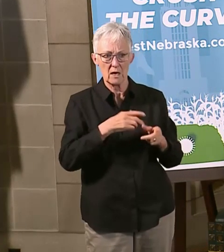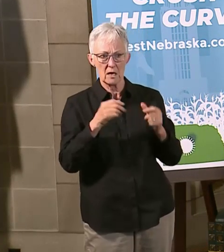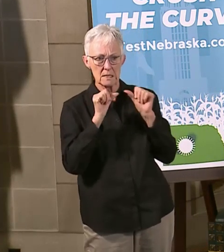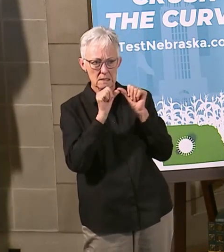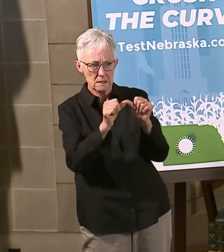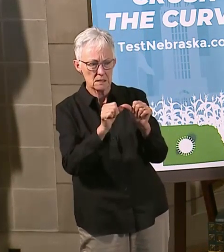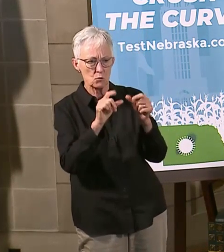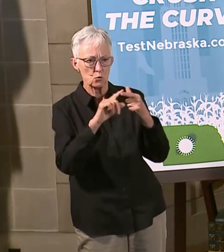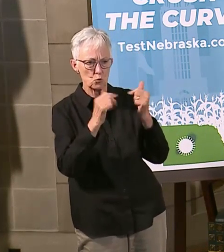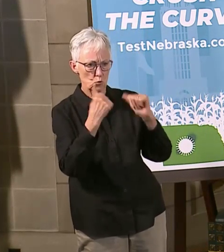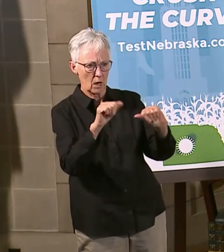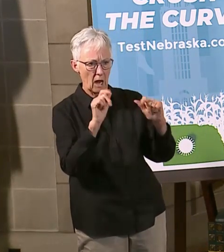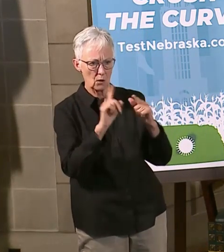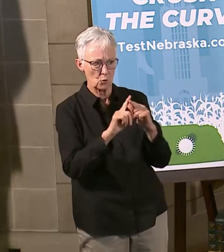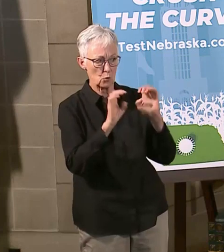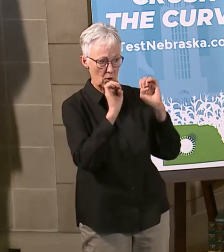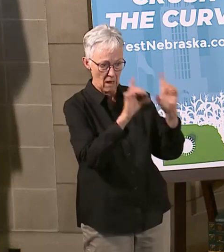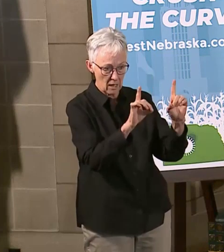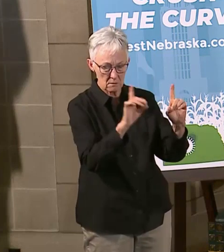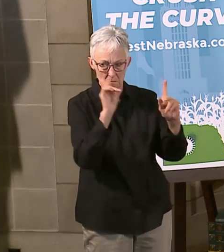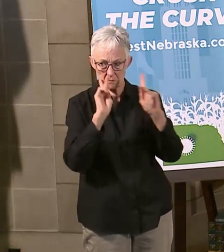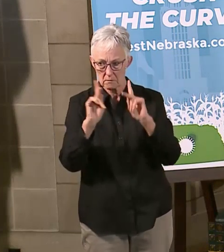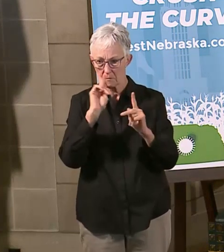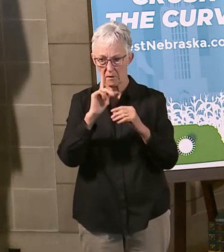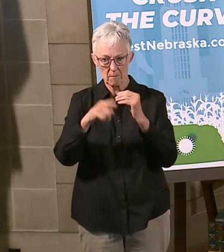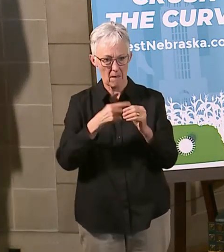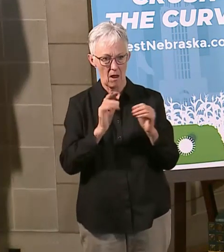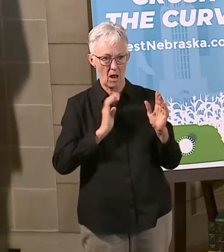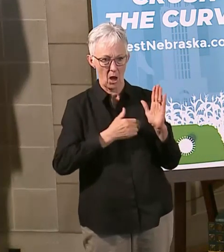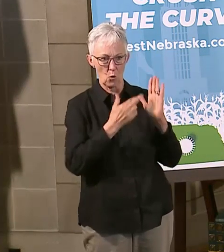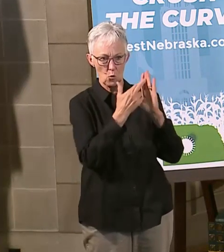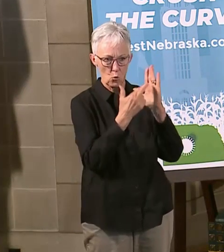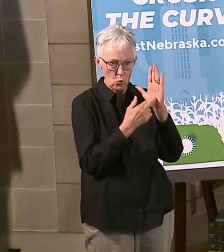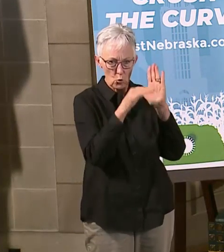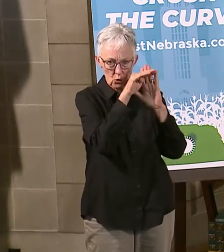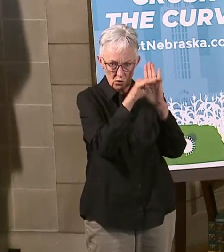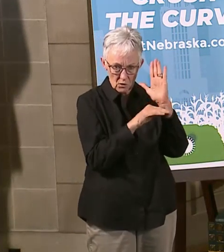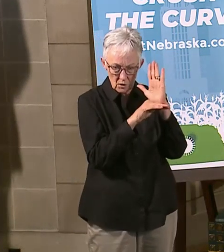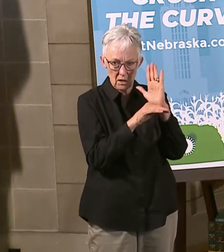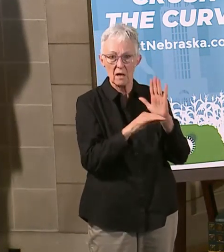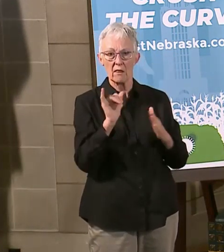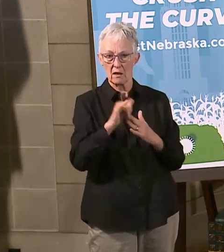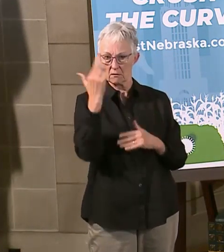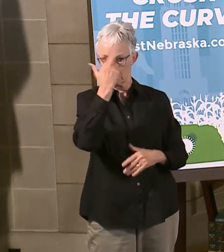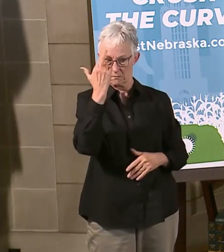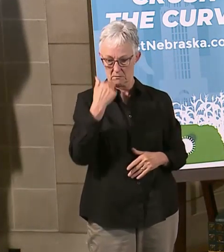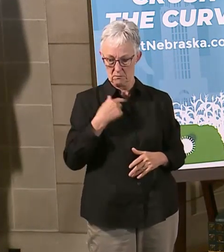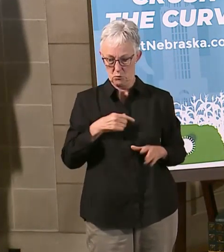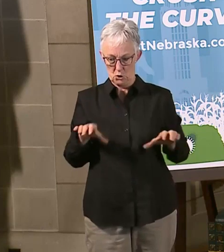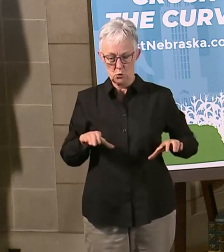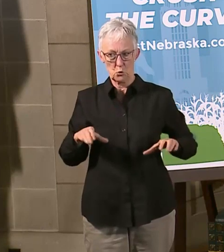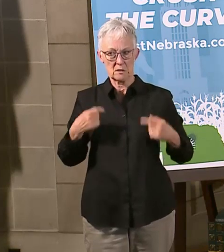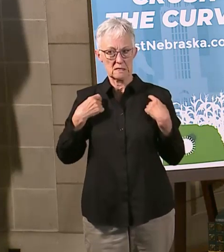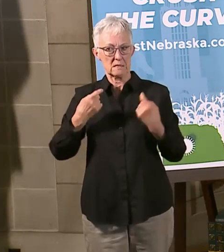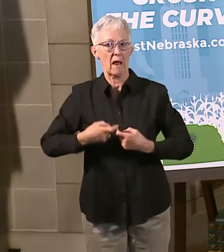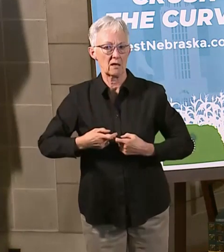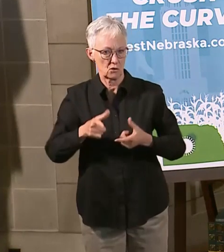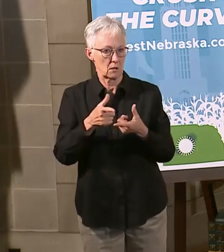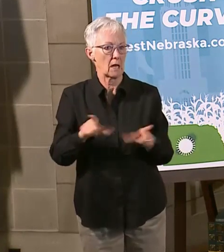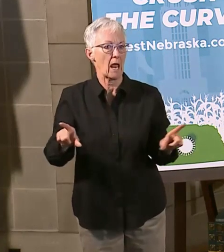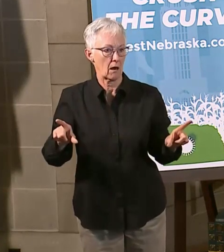reach households where English is not the first language. We've got to do a better job of reaching out to those households. So that's part of what we have to do is remember,